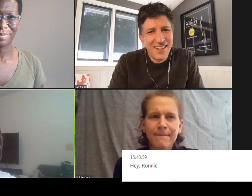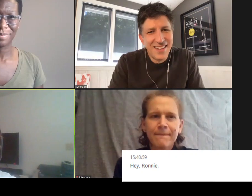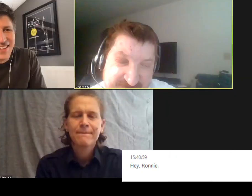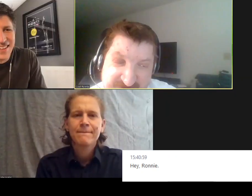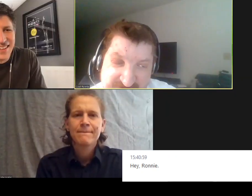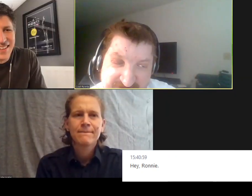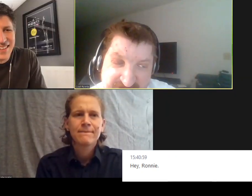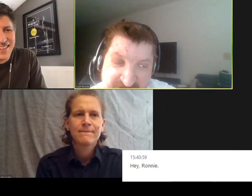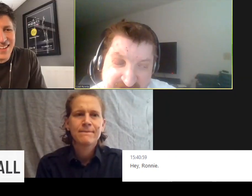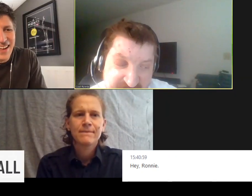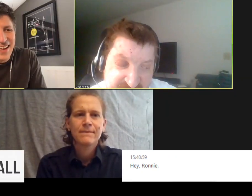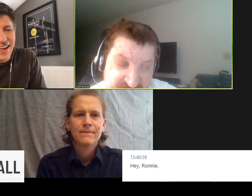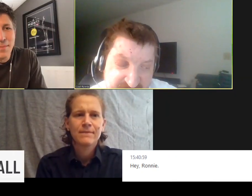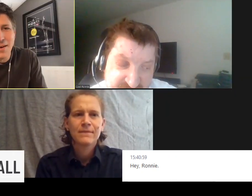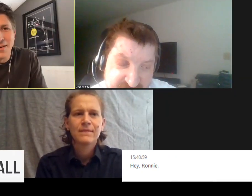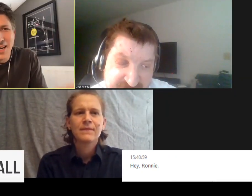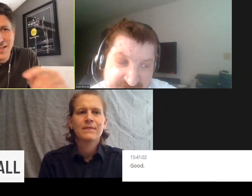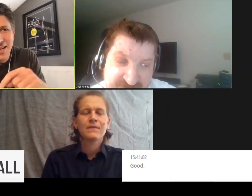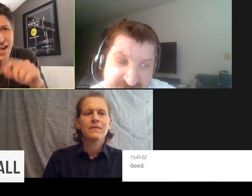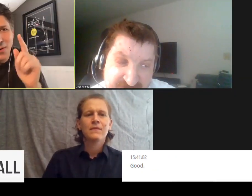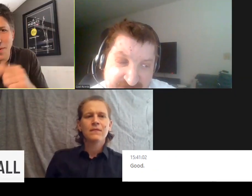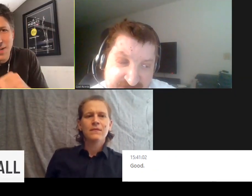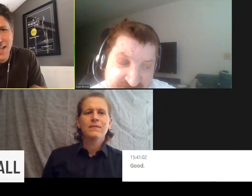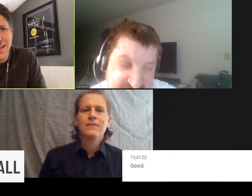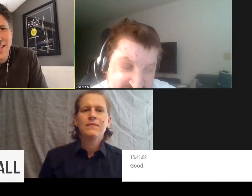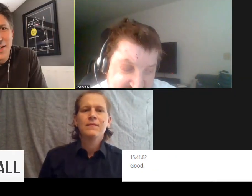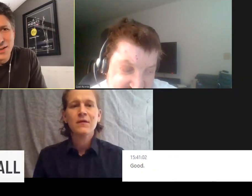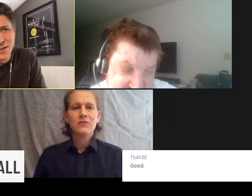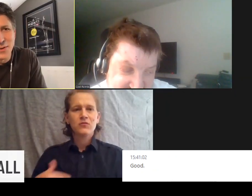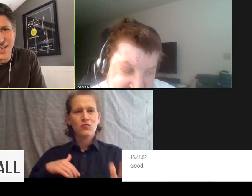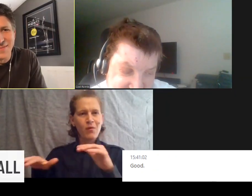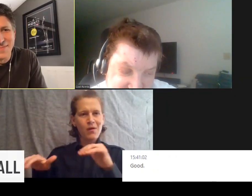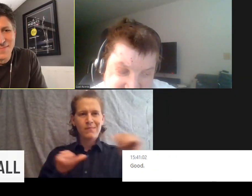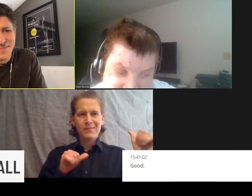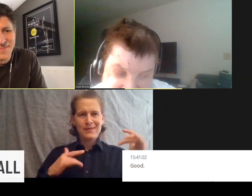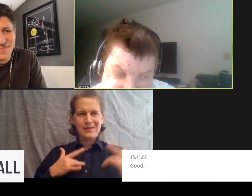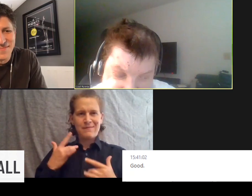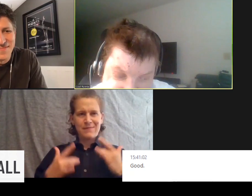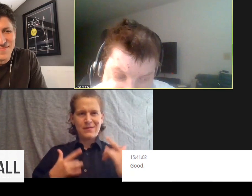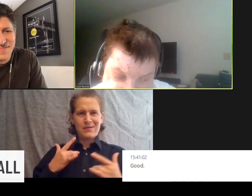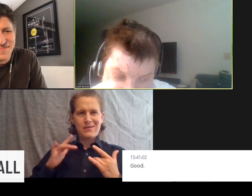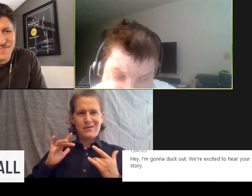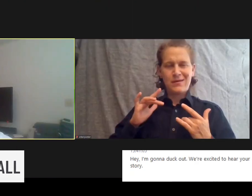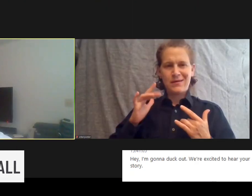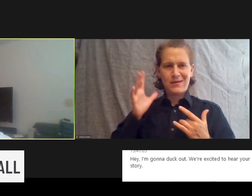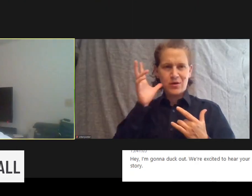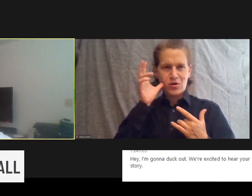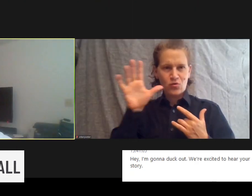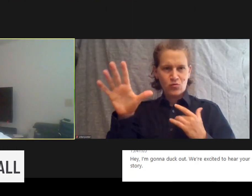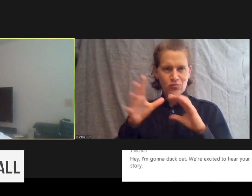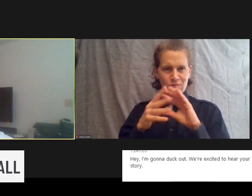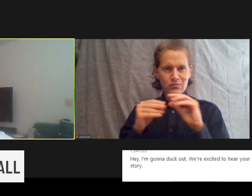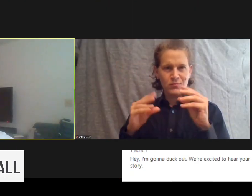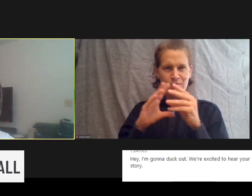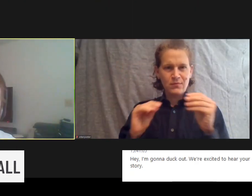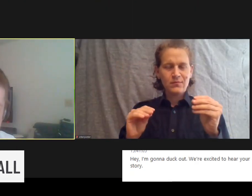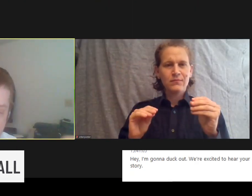Good afternoon. Hey, I'm going to duck out. We're excited to hear your story. Okay.